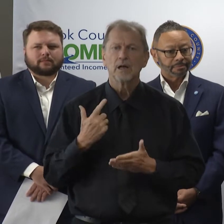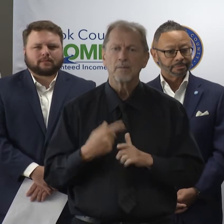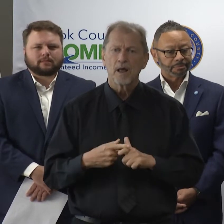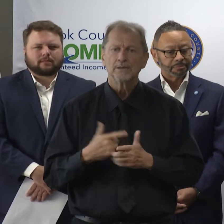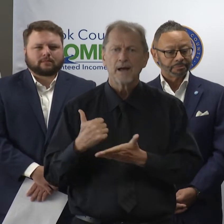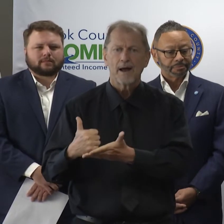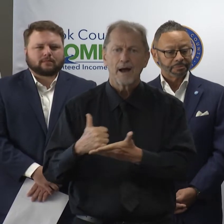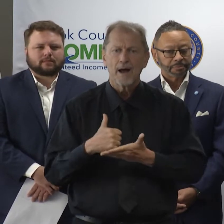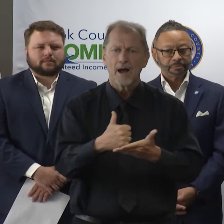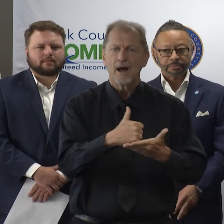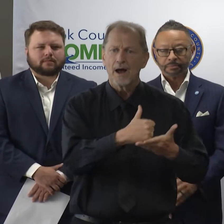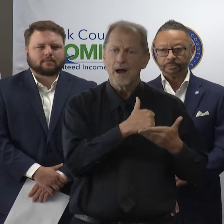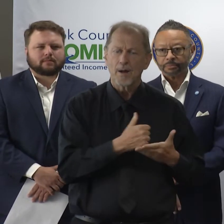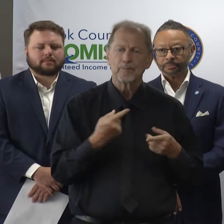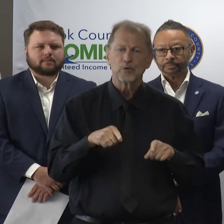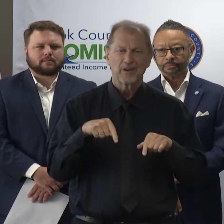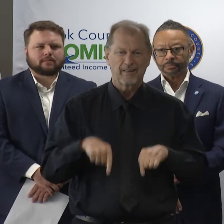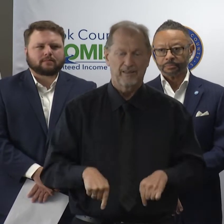historic initiative.